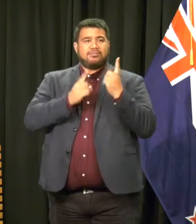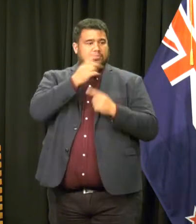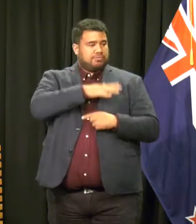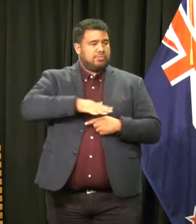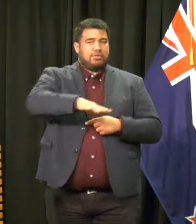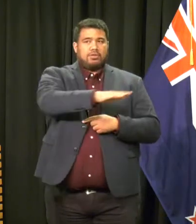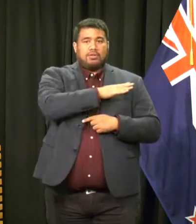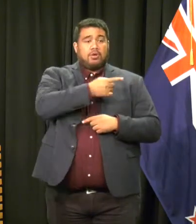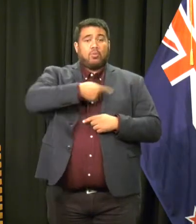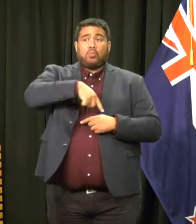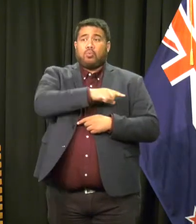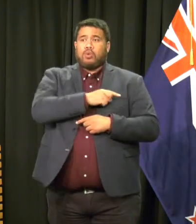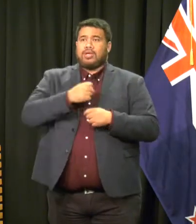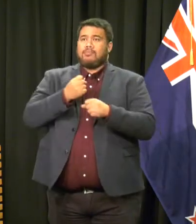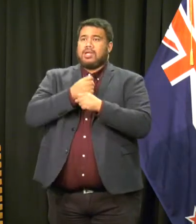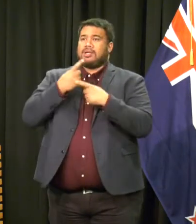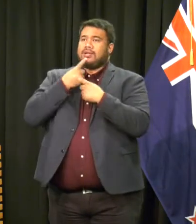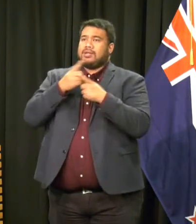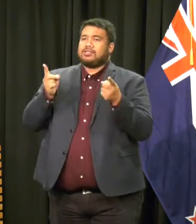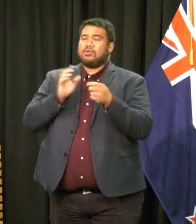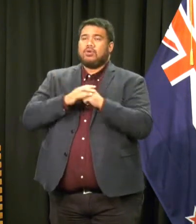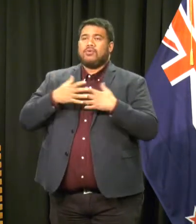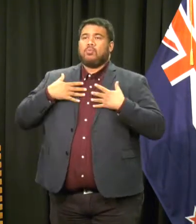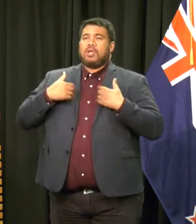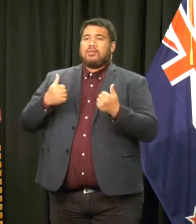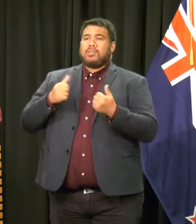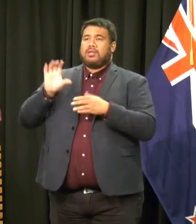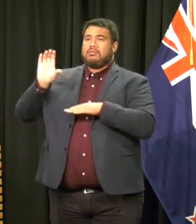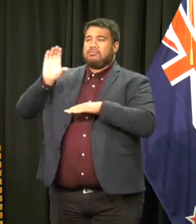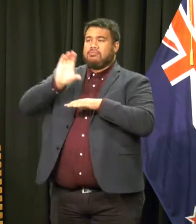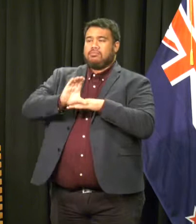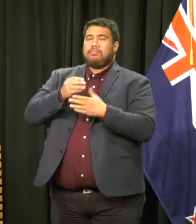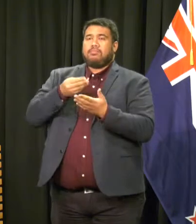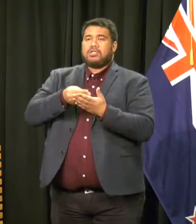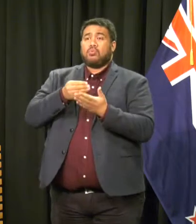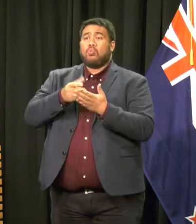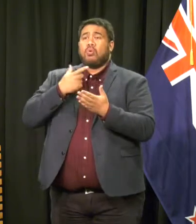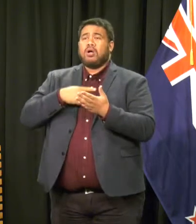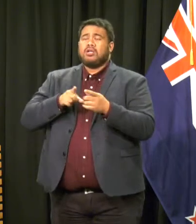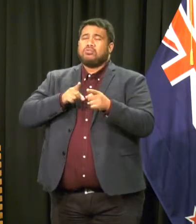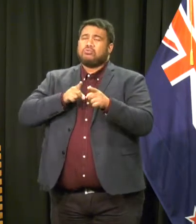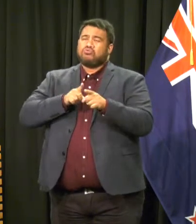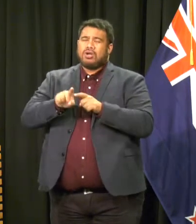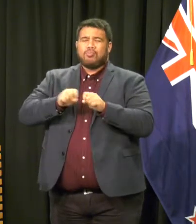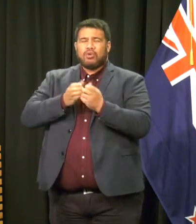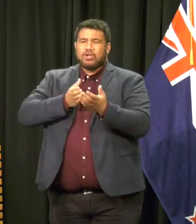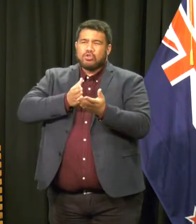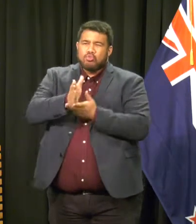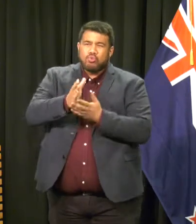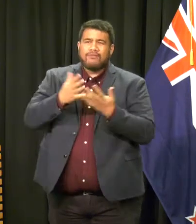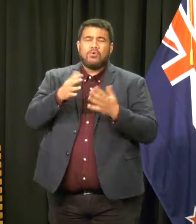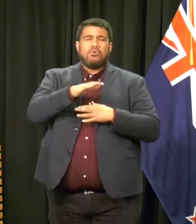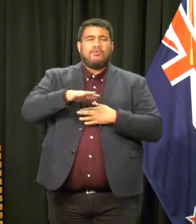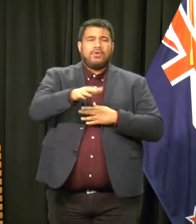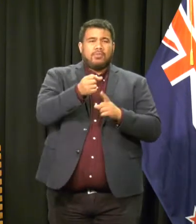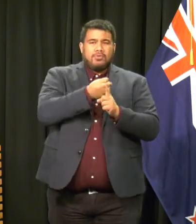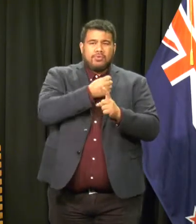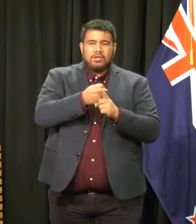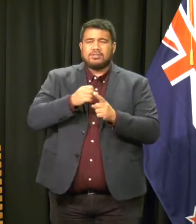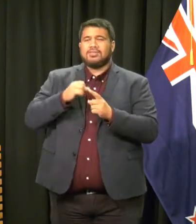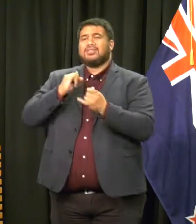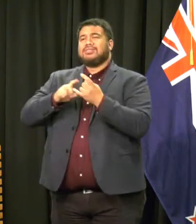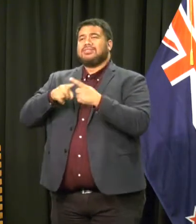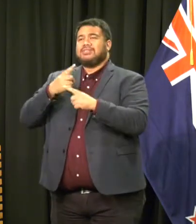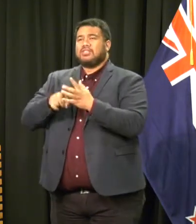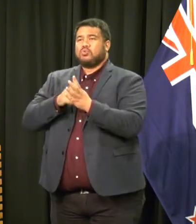made a major wellbeing budget announcement to break the cycle of family and sexual violence. As